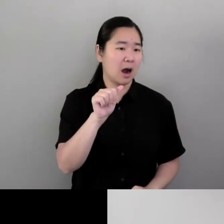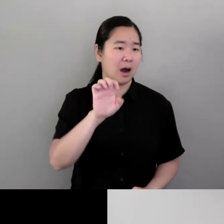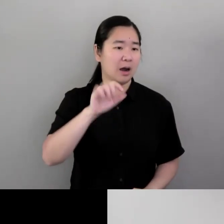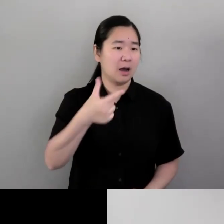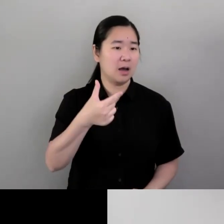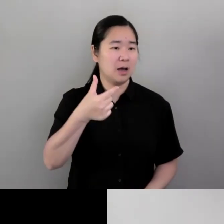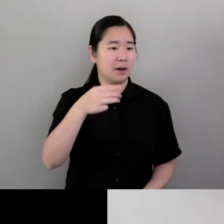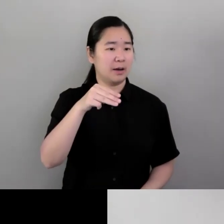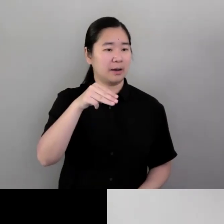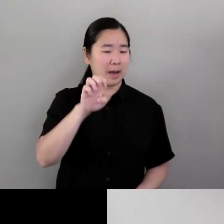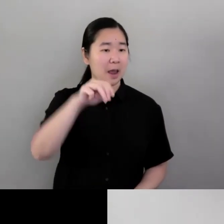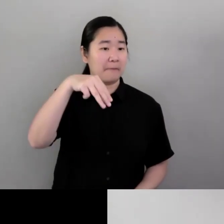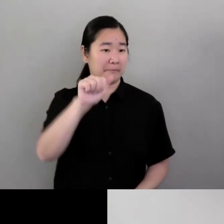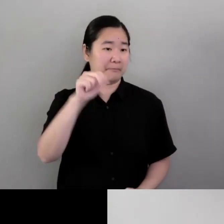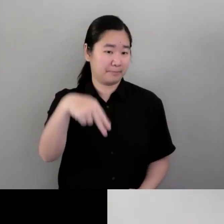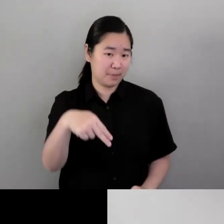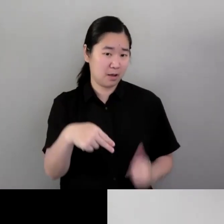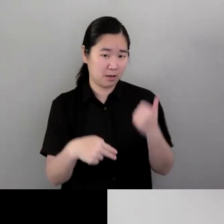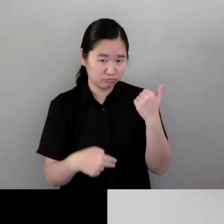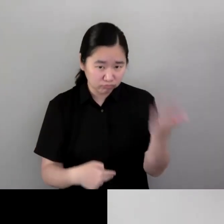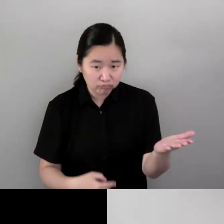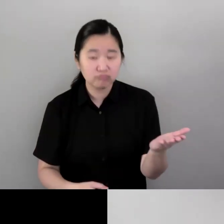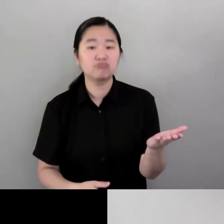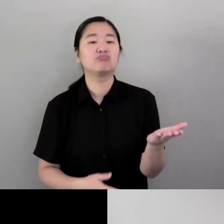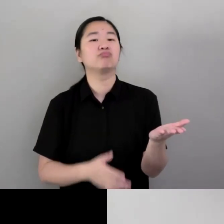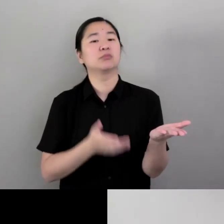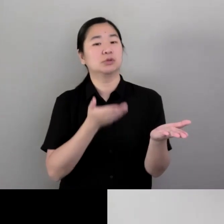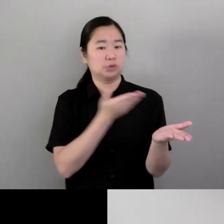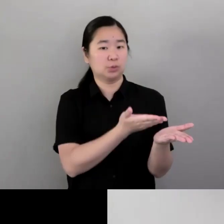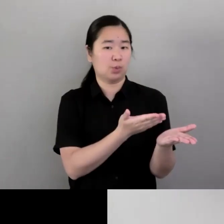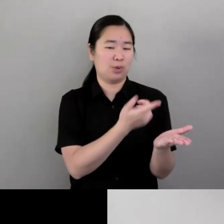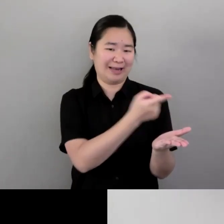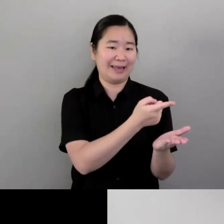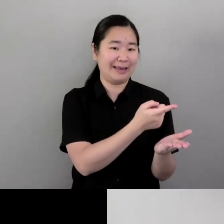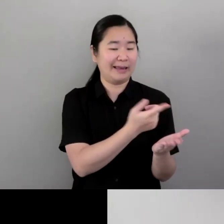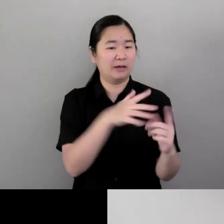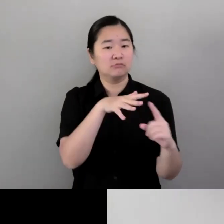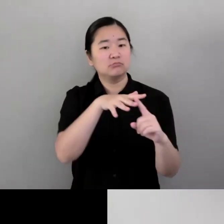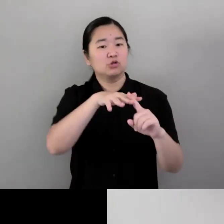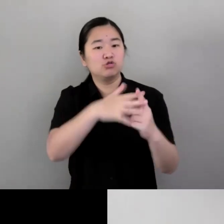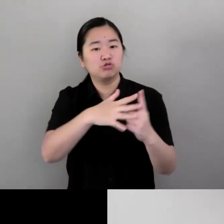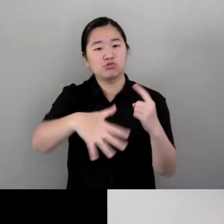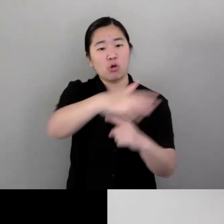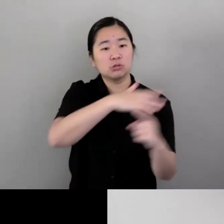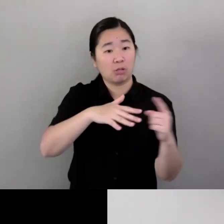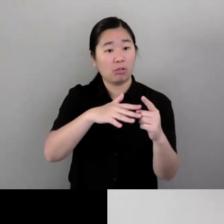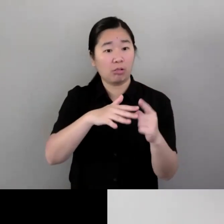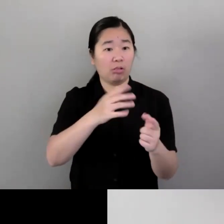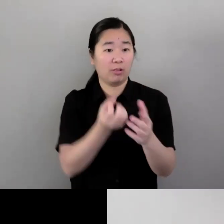Emma joins us from Social Development Direct. And to Emma, my question is